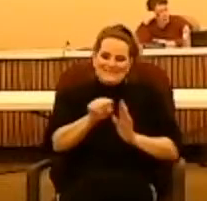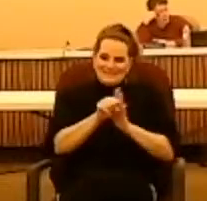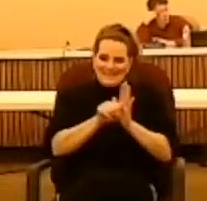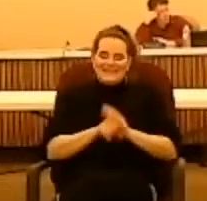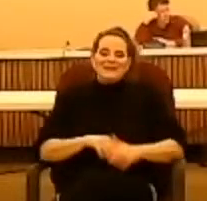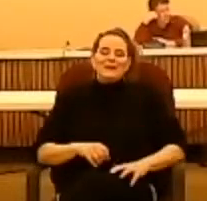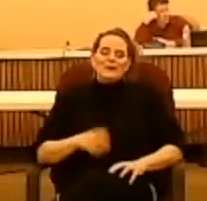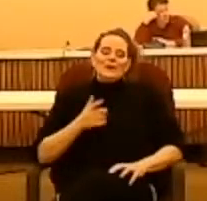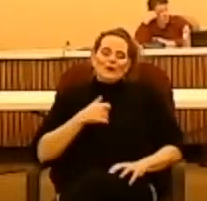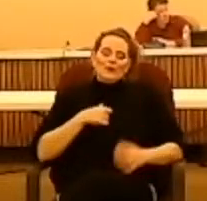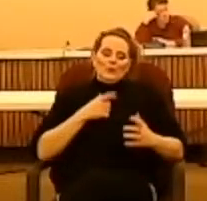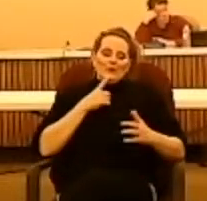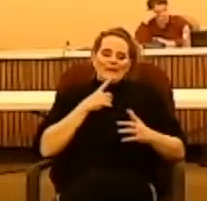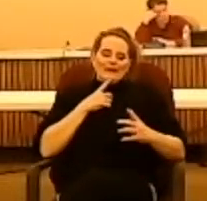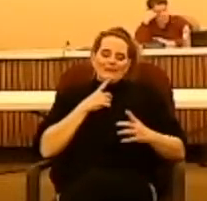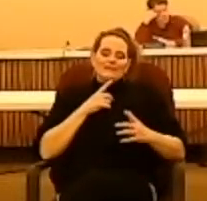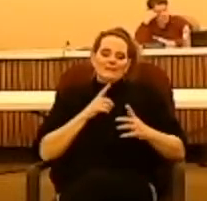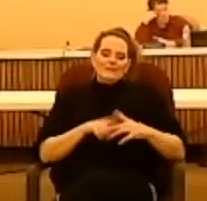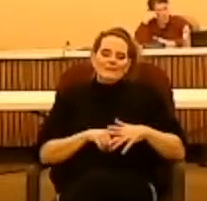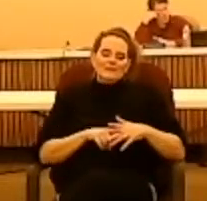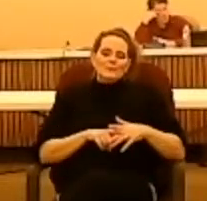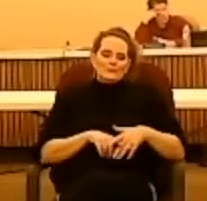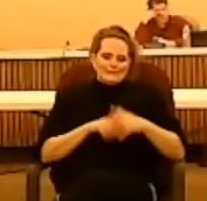initial pilot agreement,